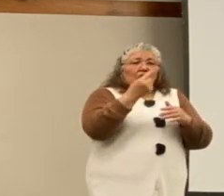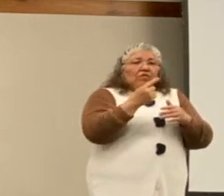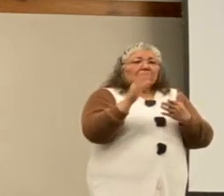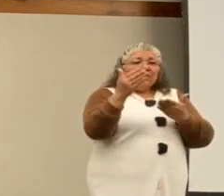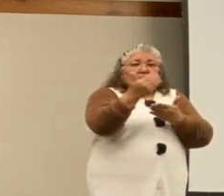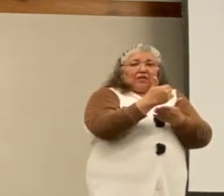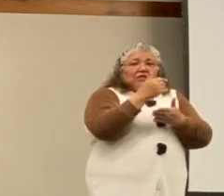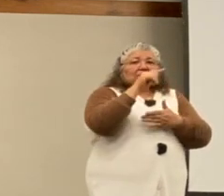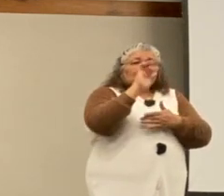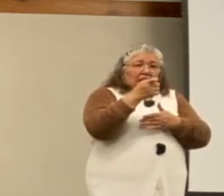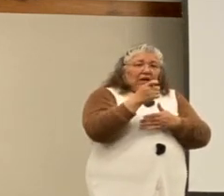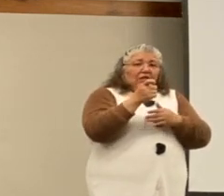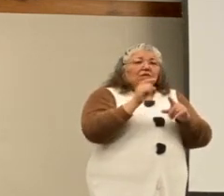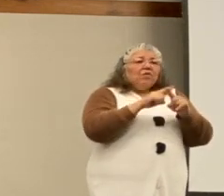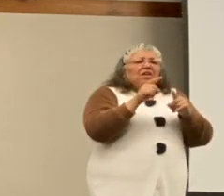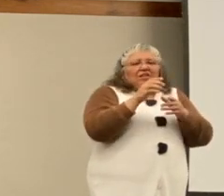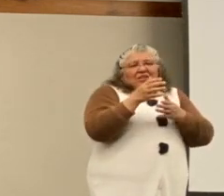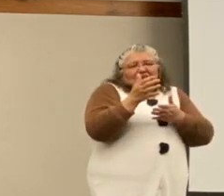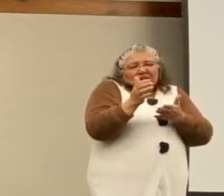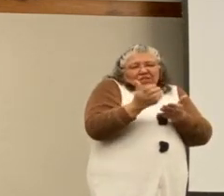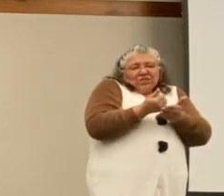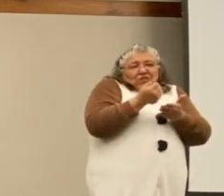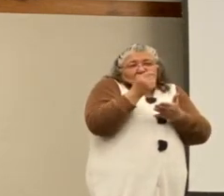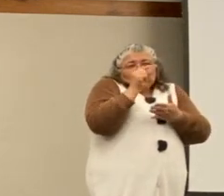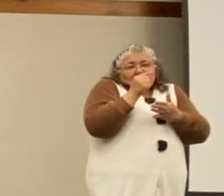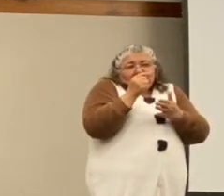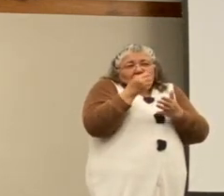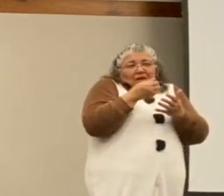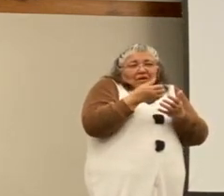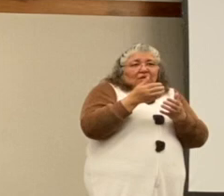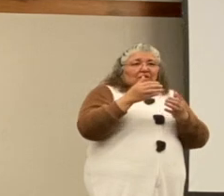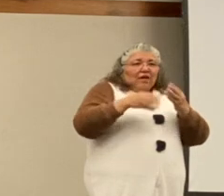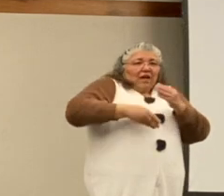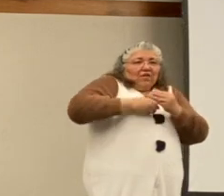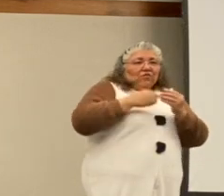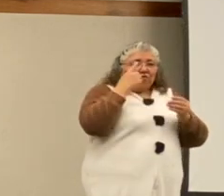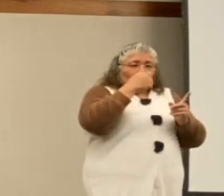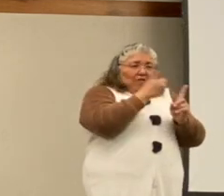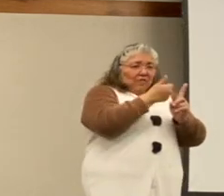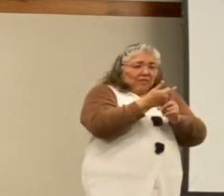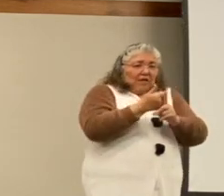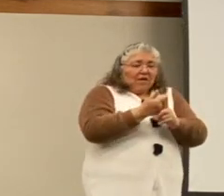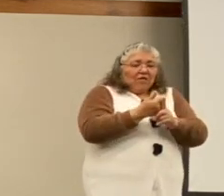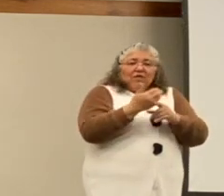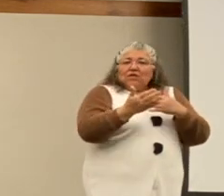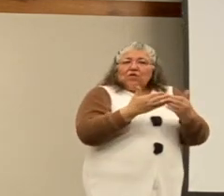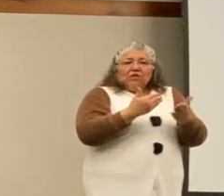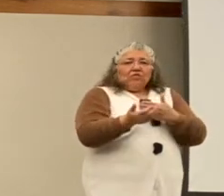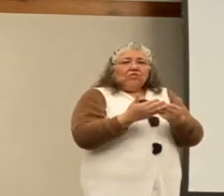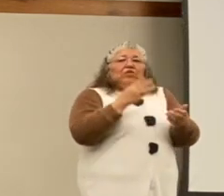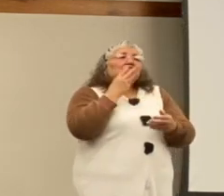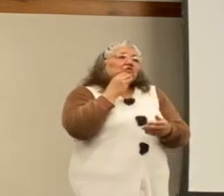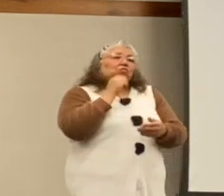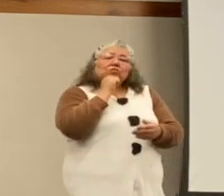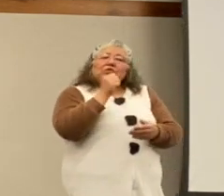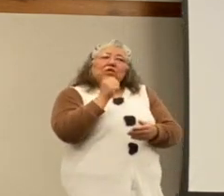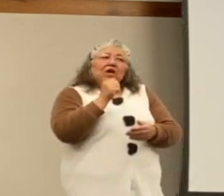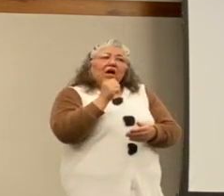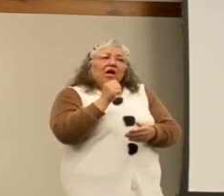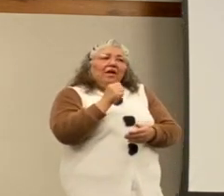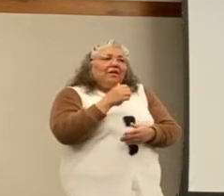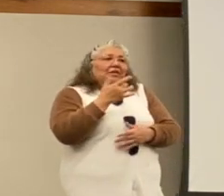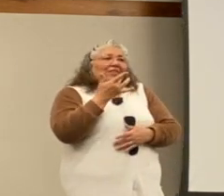collected the taxes, but they took a little bit extra for themselves. So needless to say, the Jews were not fond